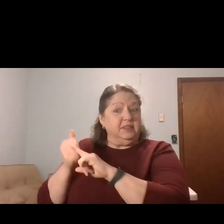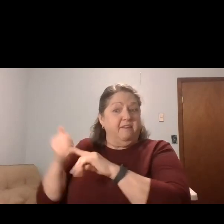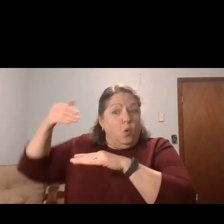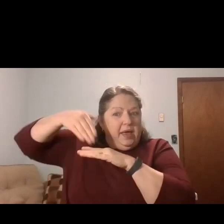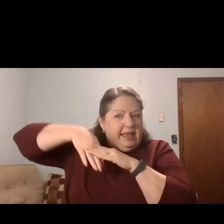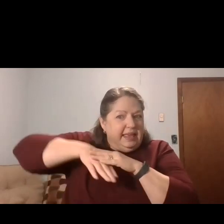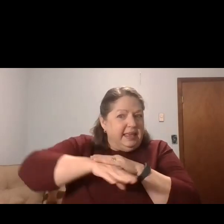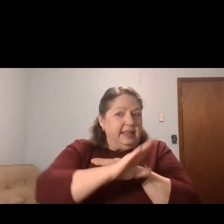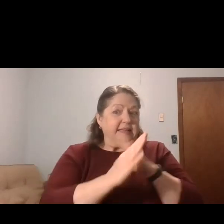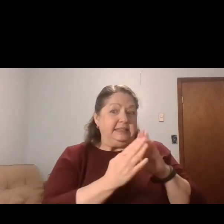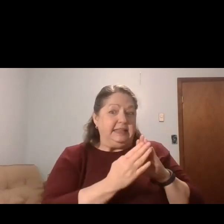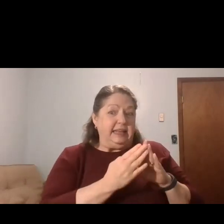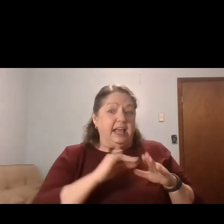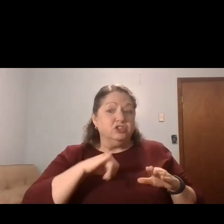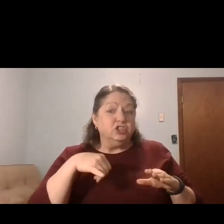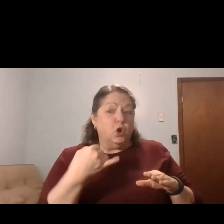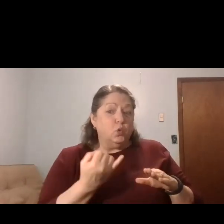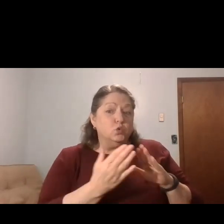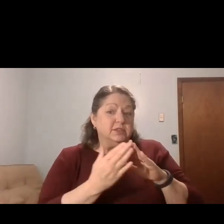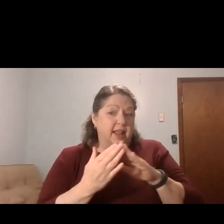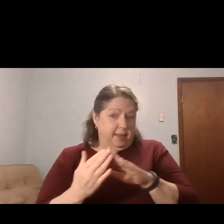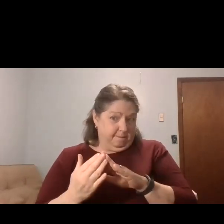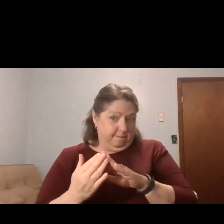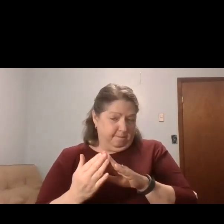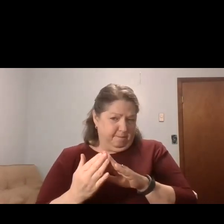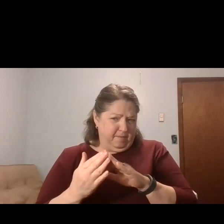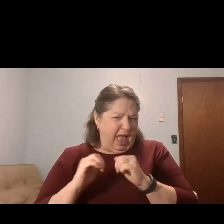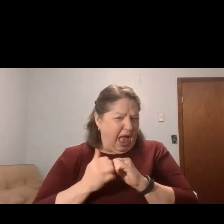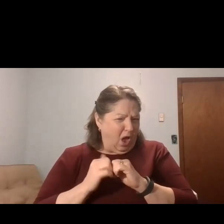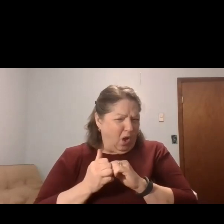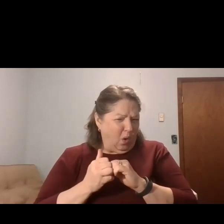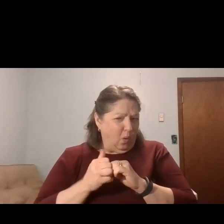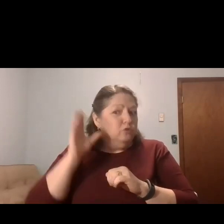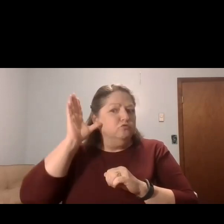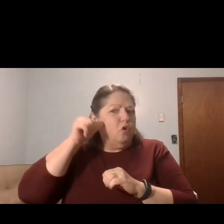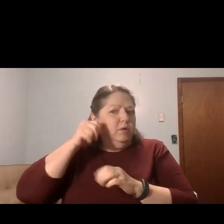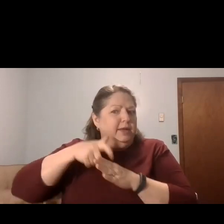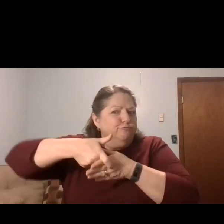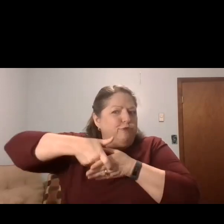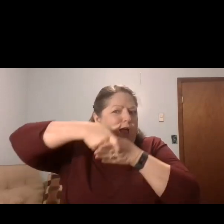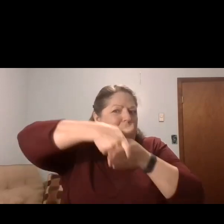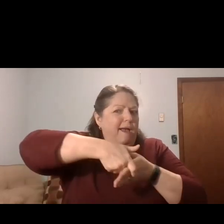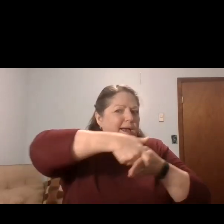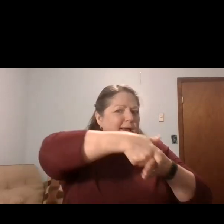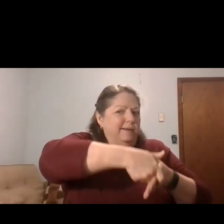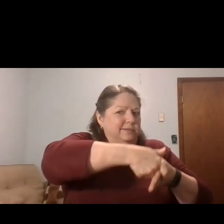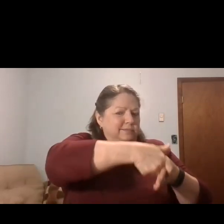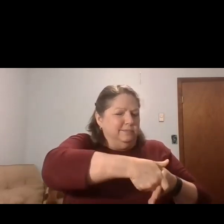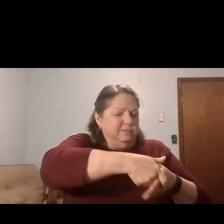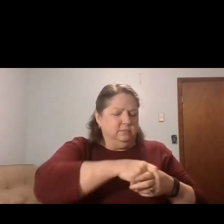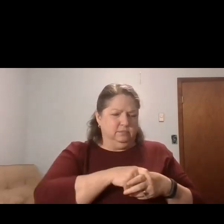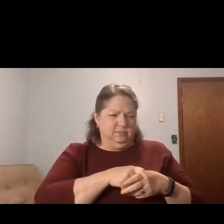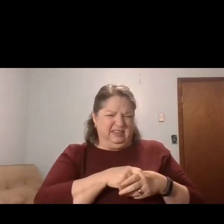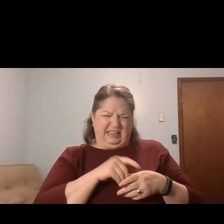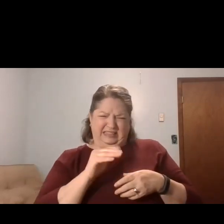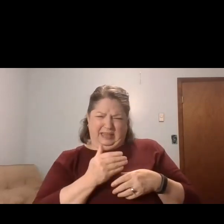on a donkey. And we learned how he did not come to rule and to reign at that time, but he came